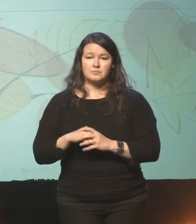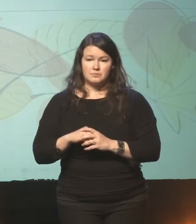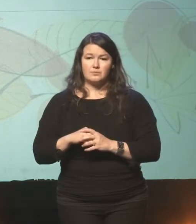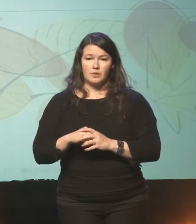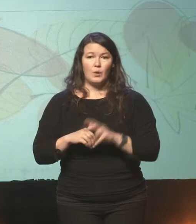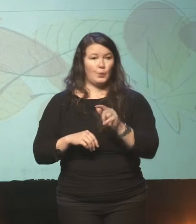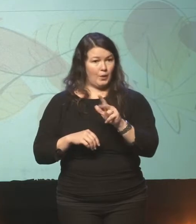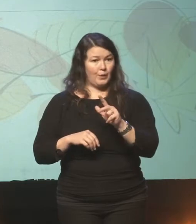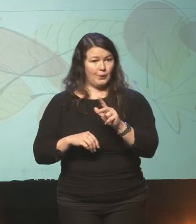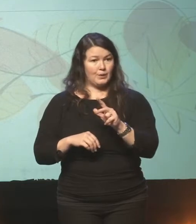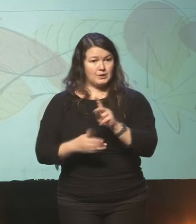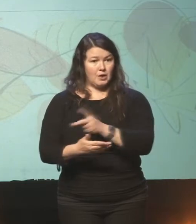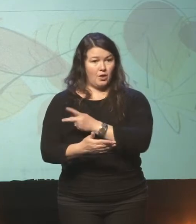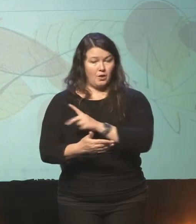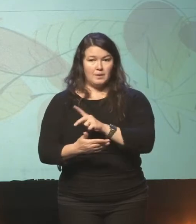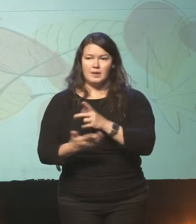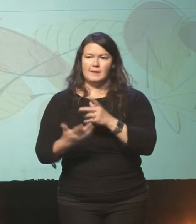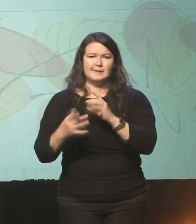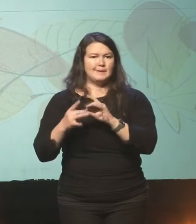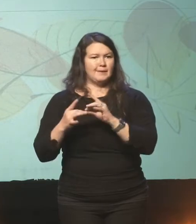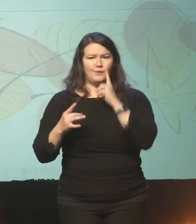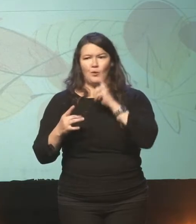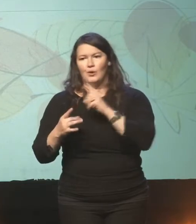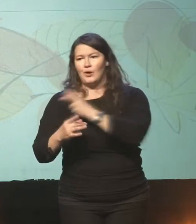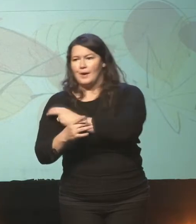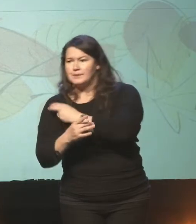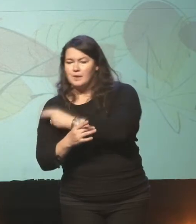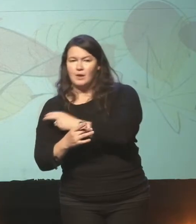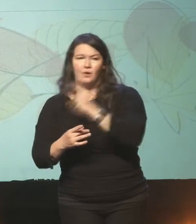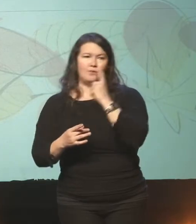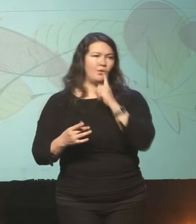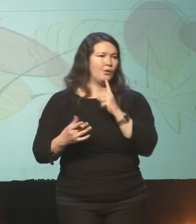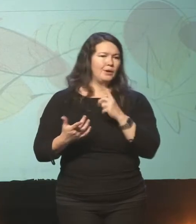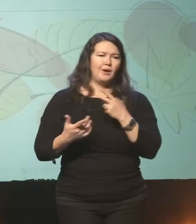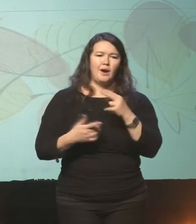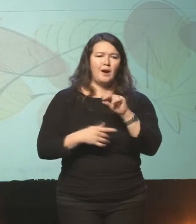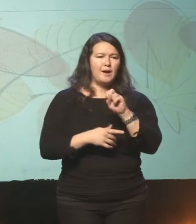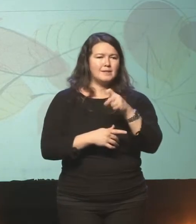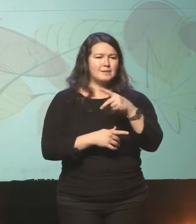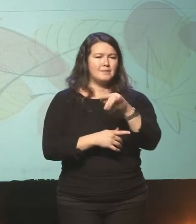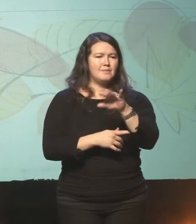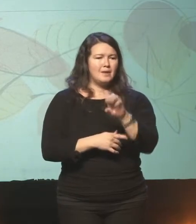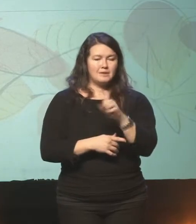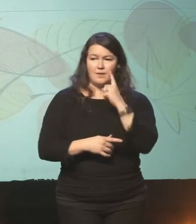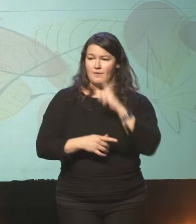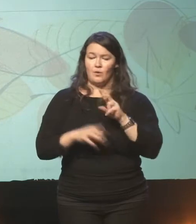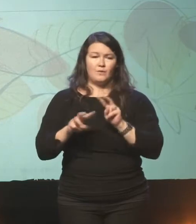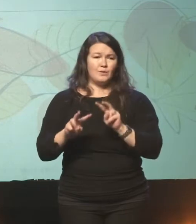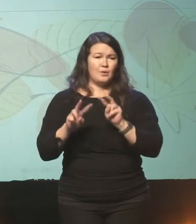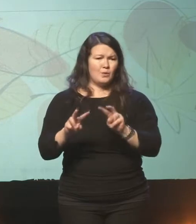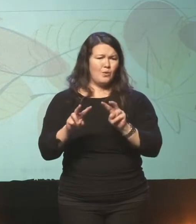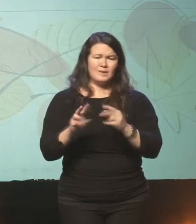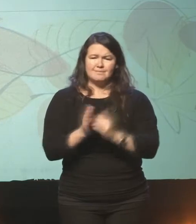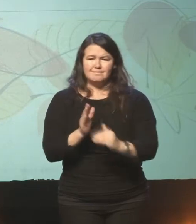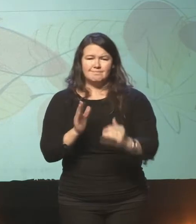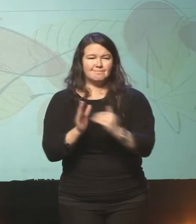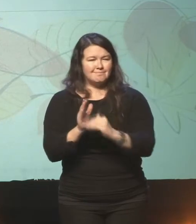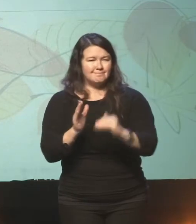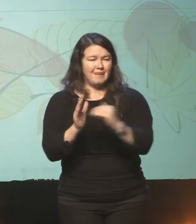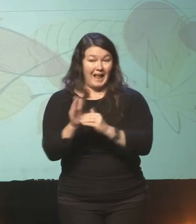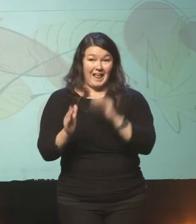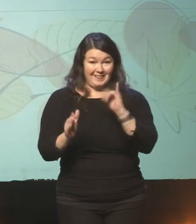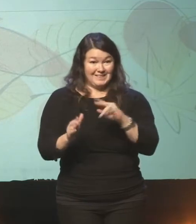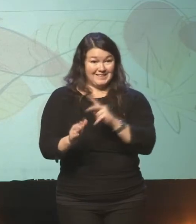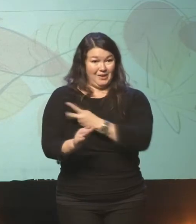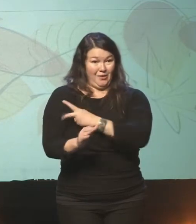23rd Psalm is read at hospital bedsides and hospice care and funerals. It's read all the time because there's something mystical about